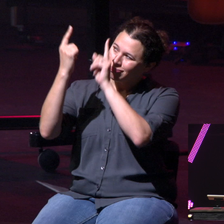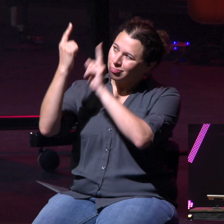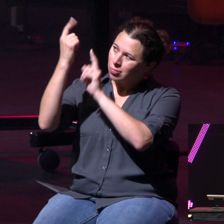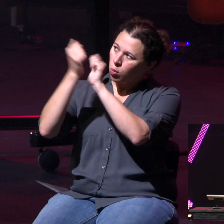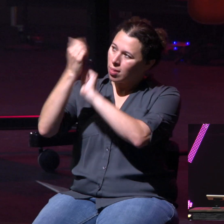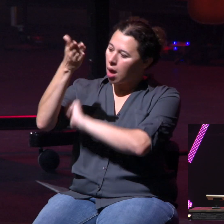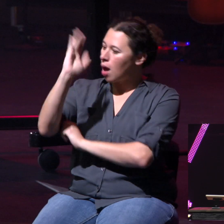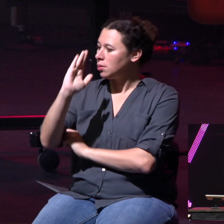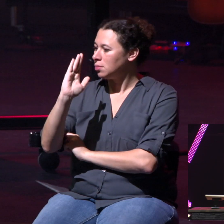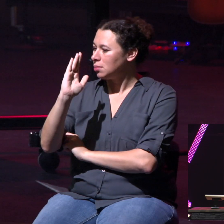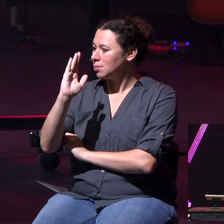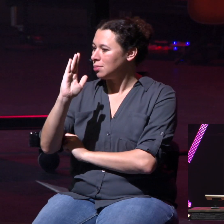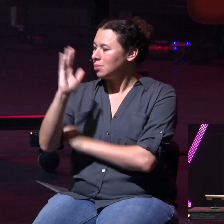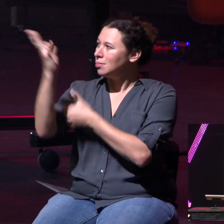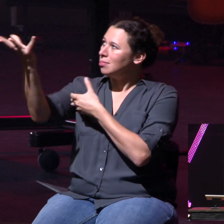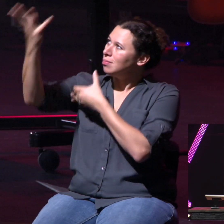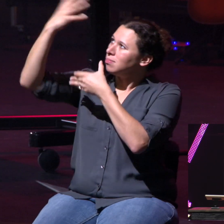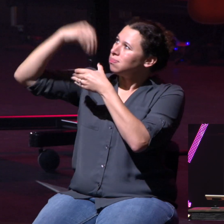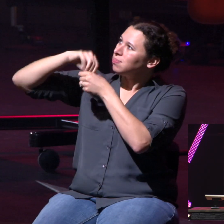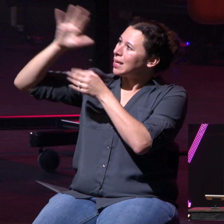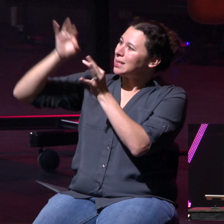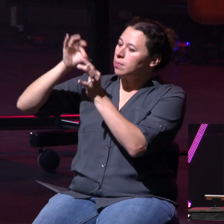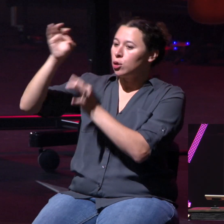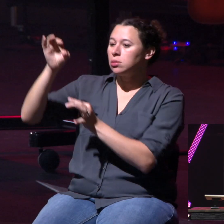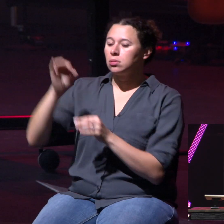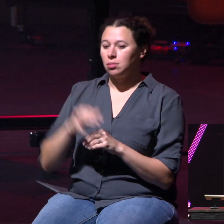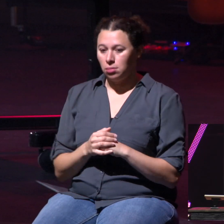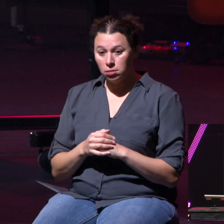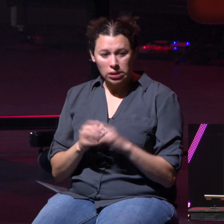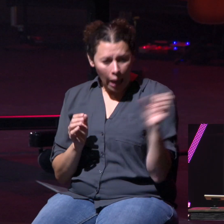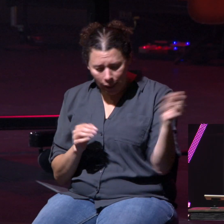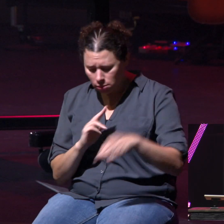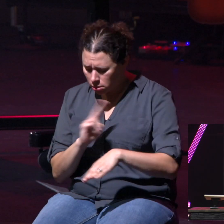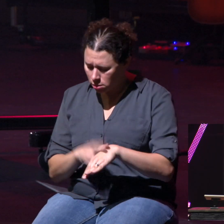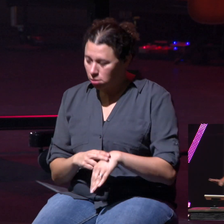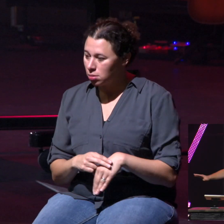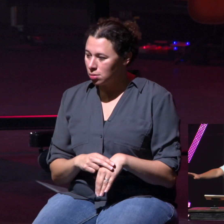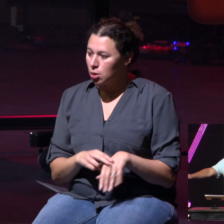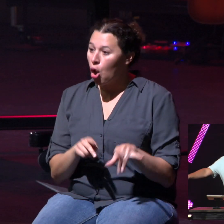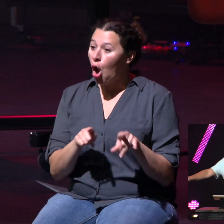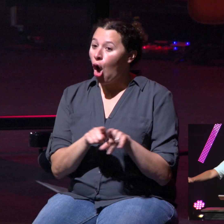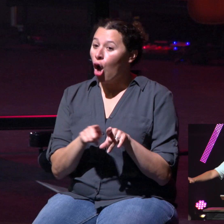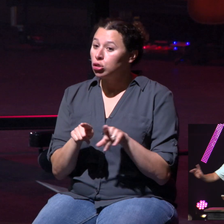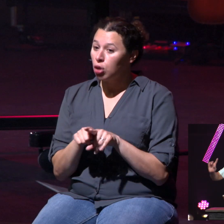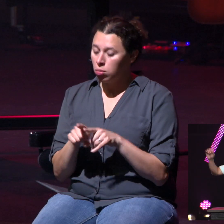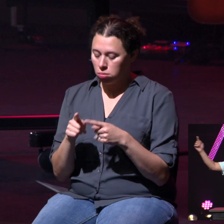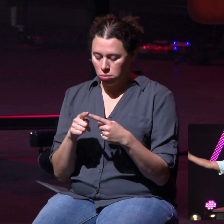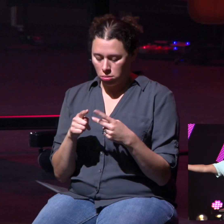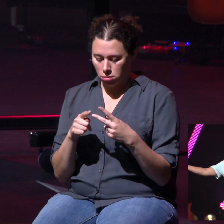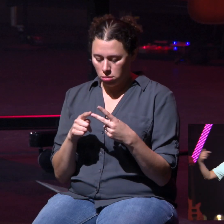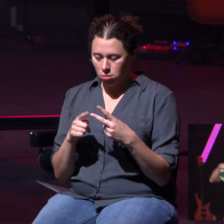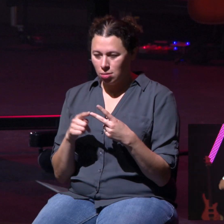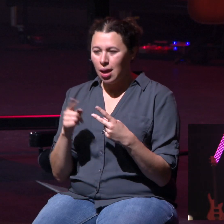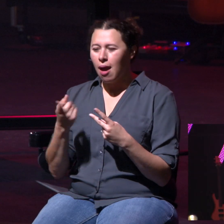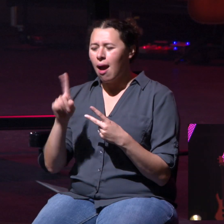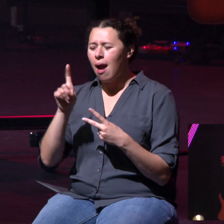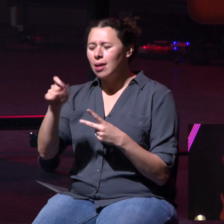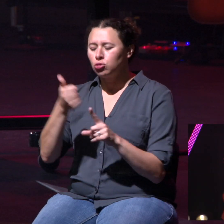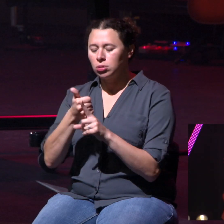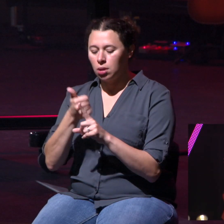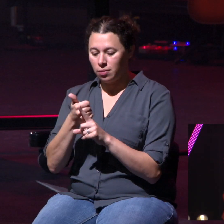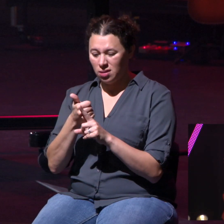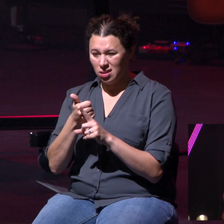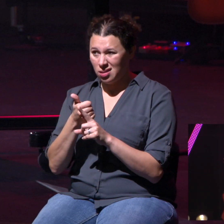Spirit. But also maybe ask yourself the question, is He sending me as well, or is He sending somebody to